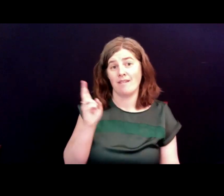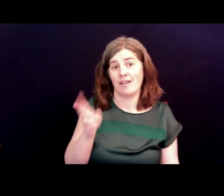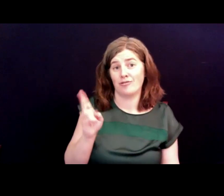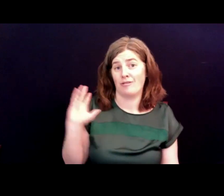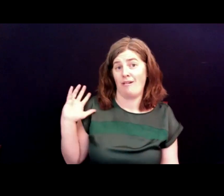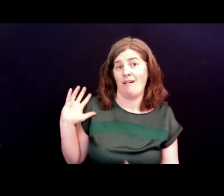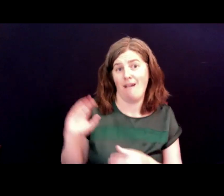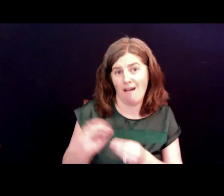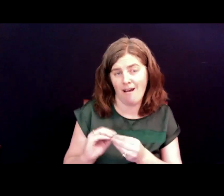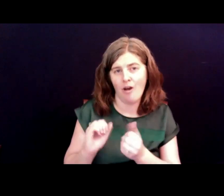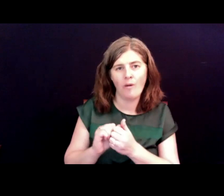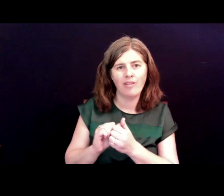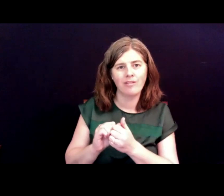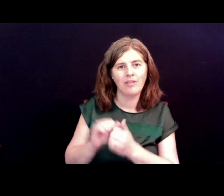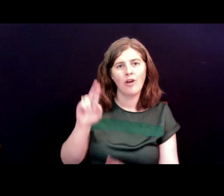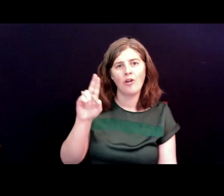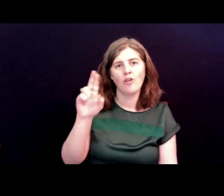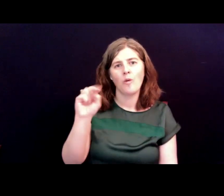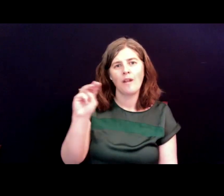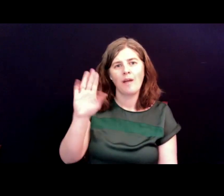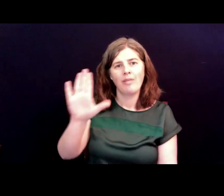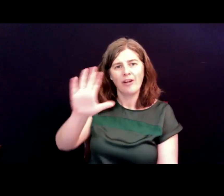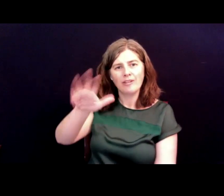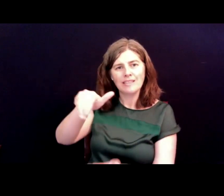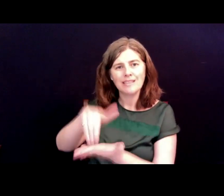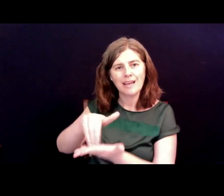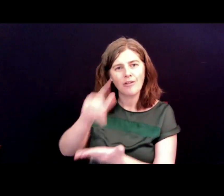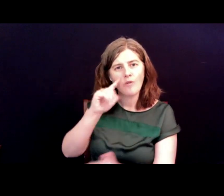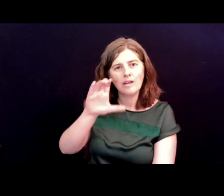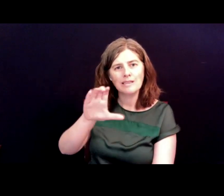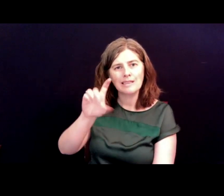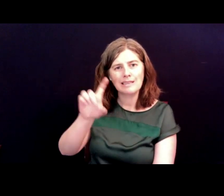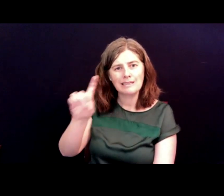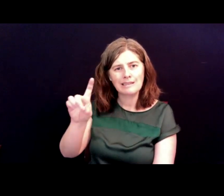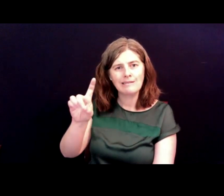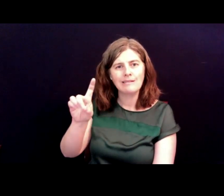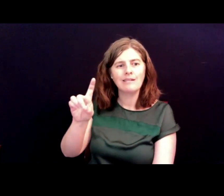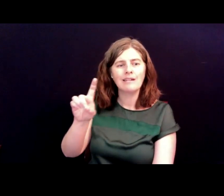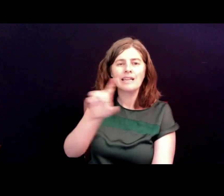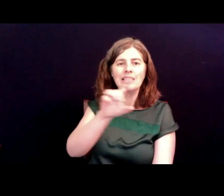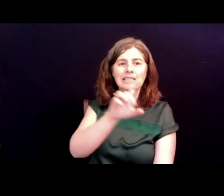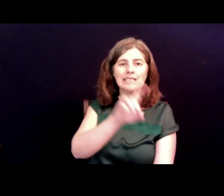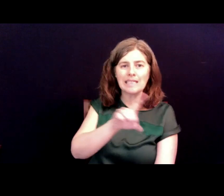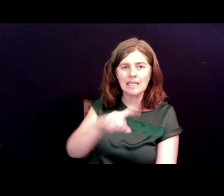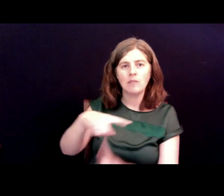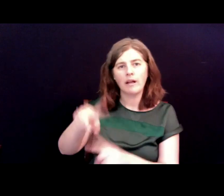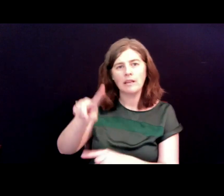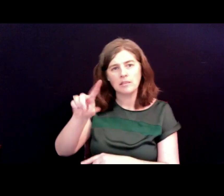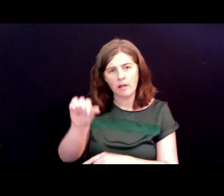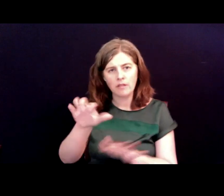the great UNM Center for Developmental Disabilities, and so on development and disabilities. And so certainly glad to